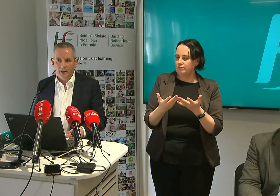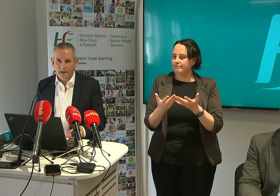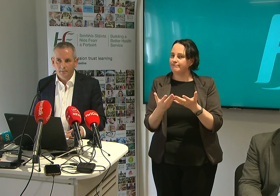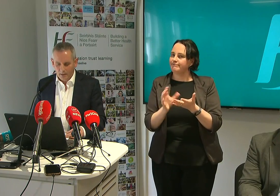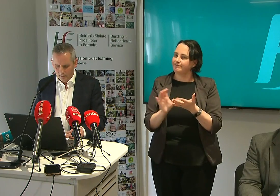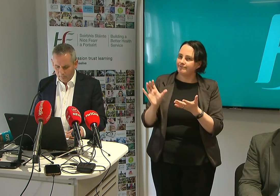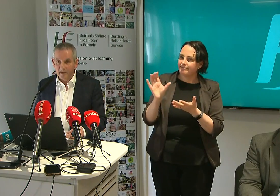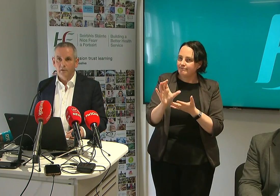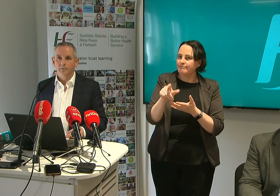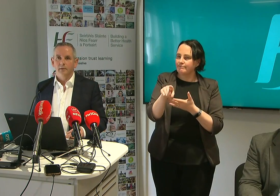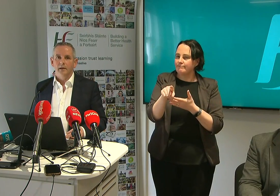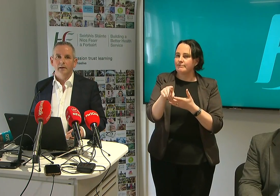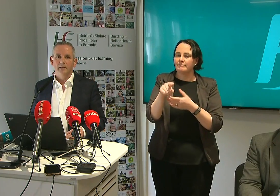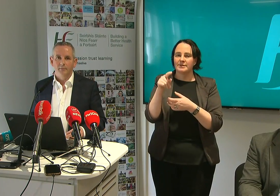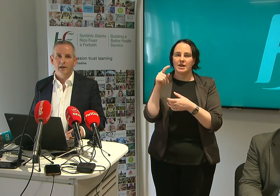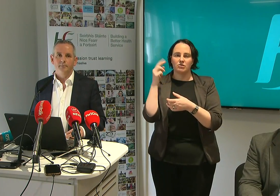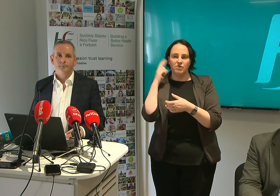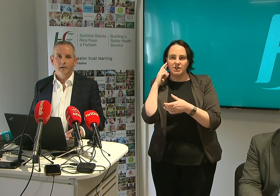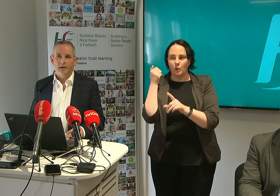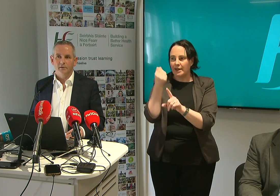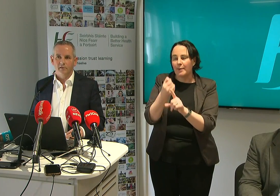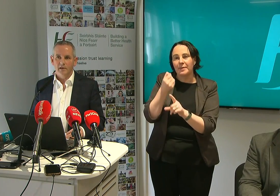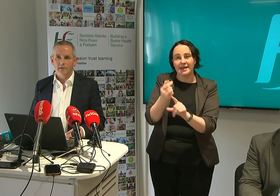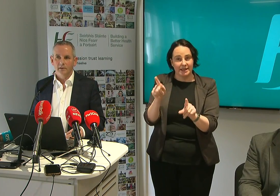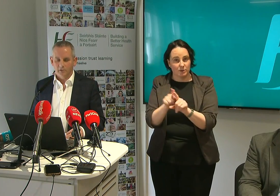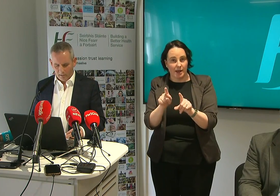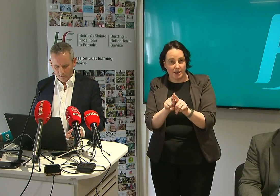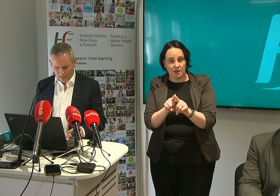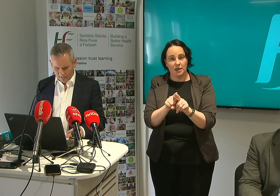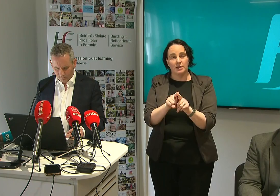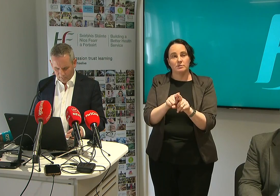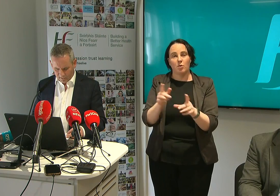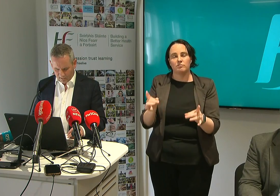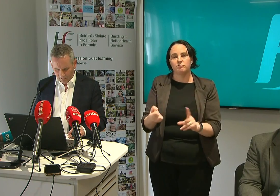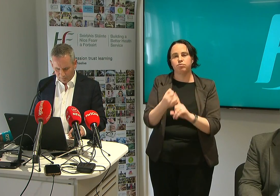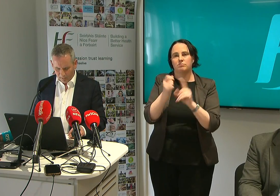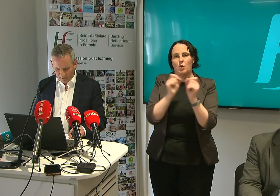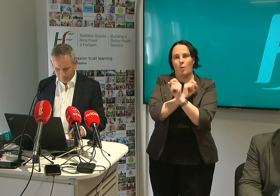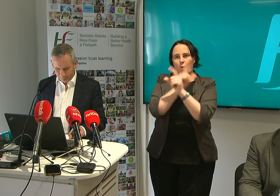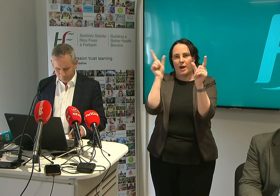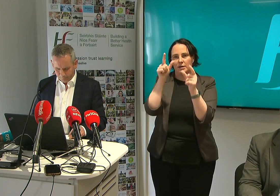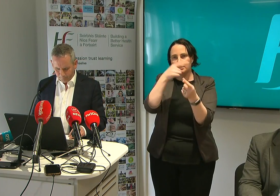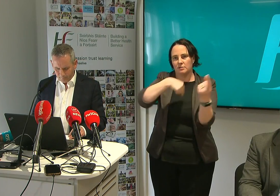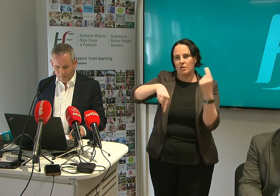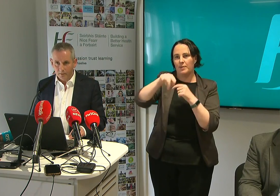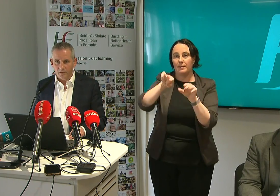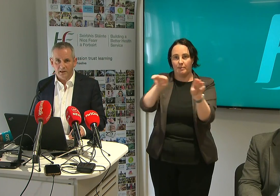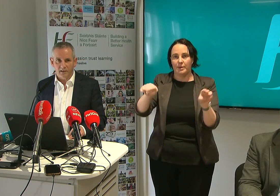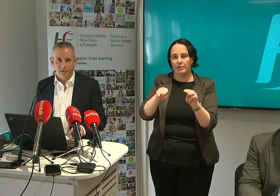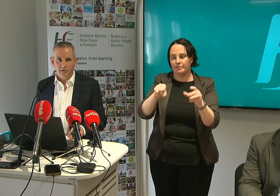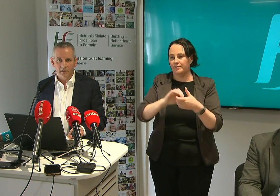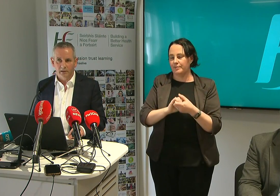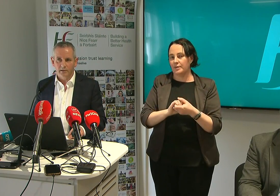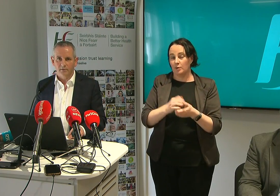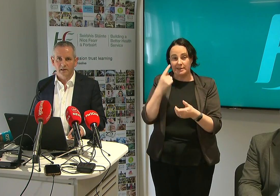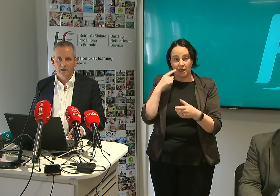in a radio campaign to create stronger awareness amongst the public. We're assessing